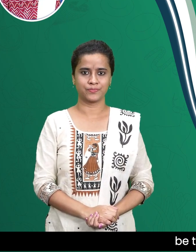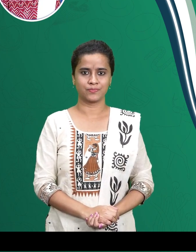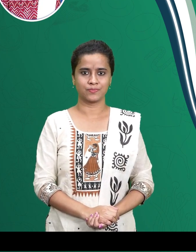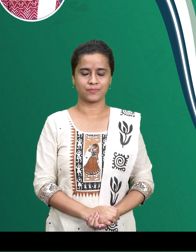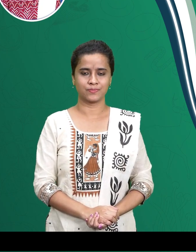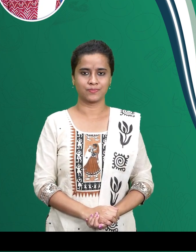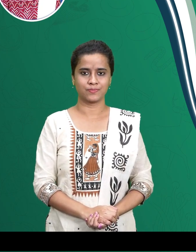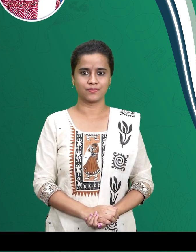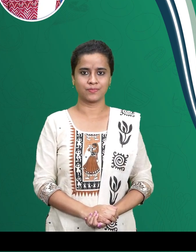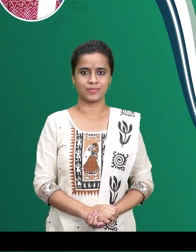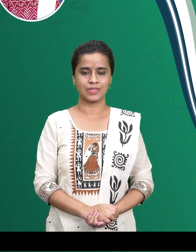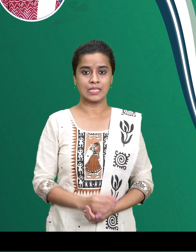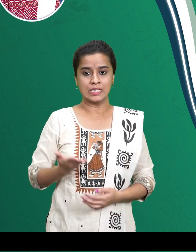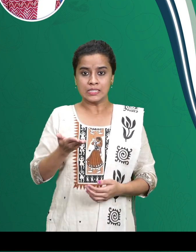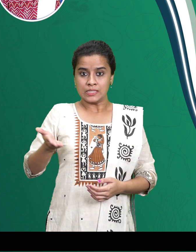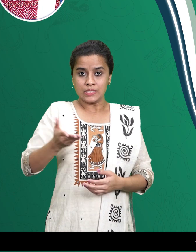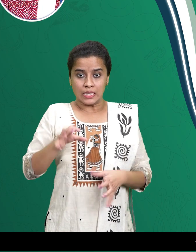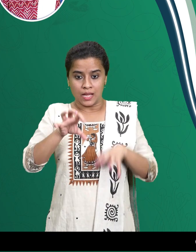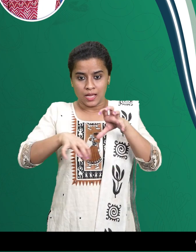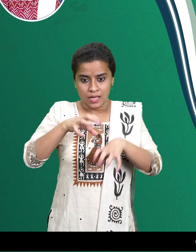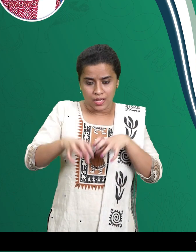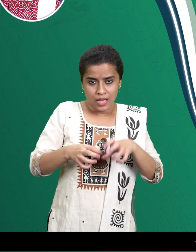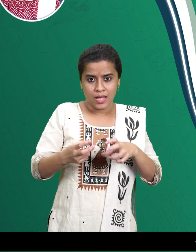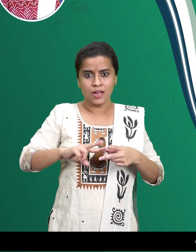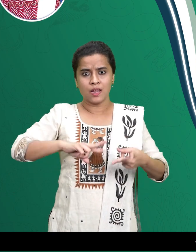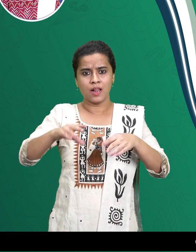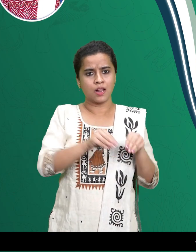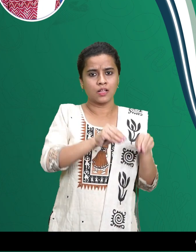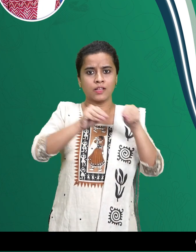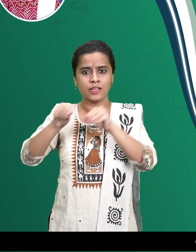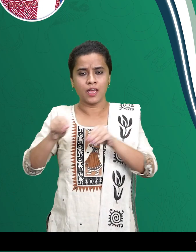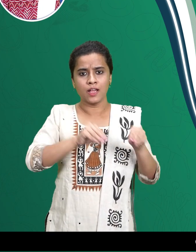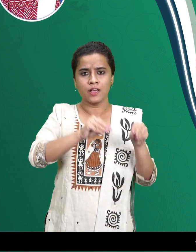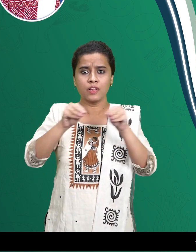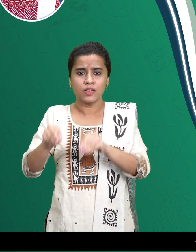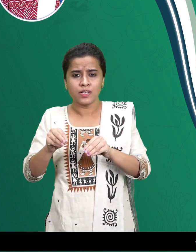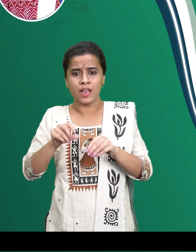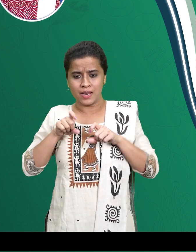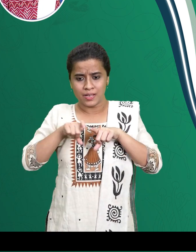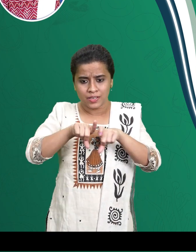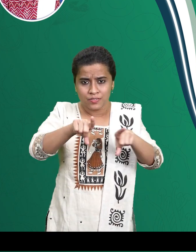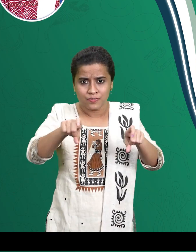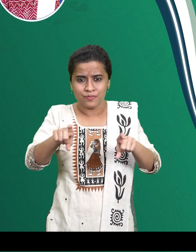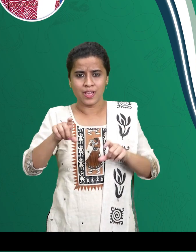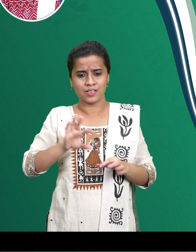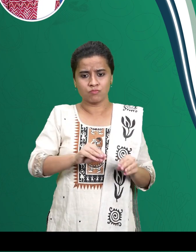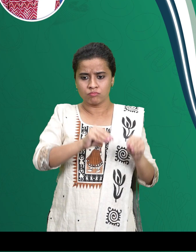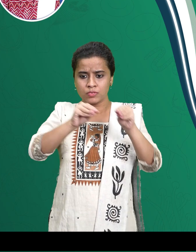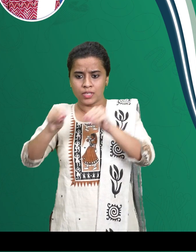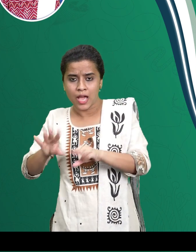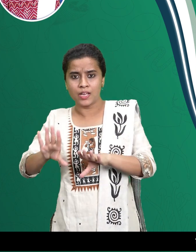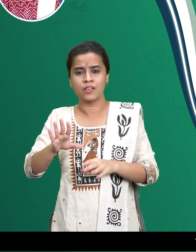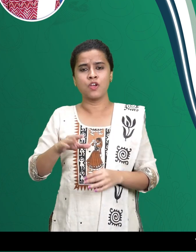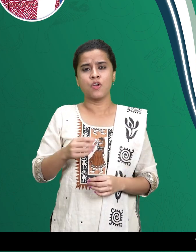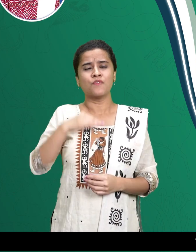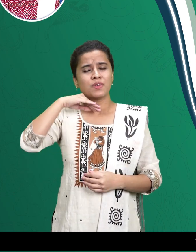These animals carry the infecting agents from a sick person to